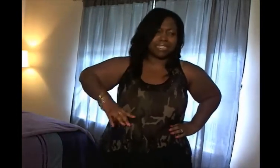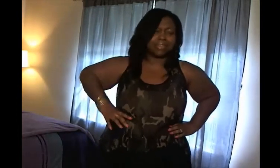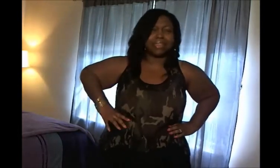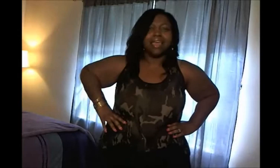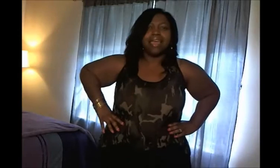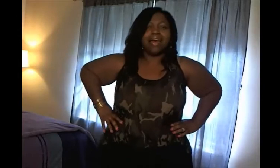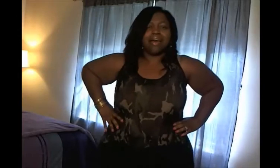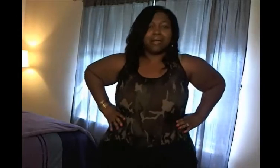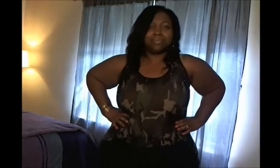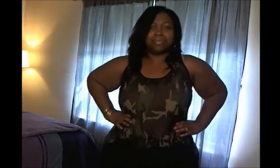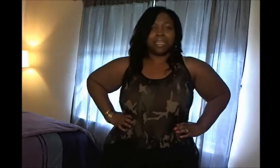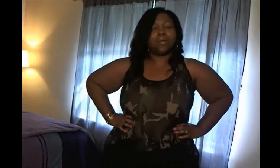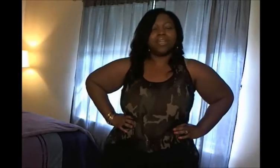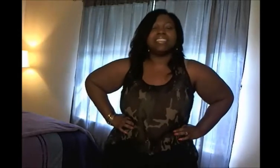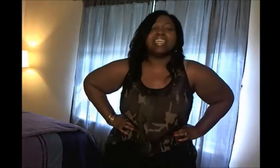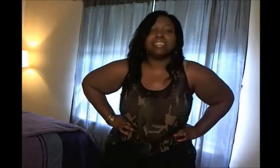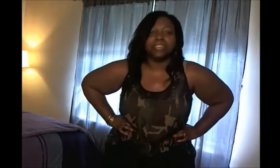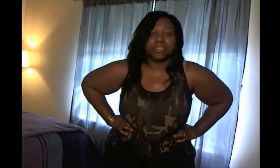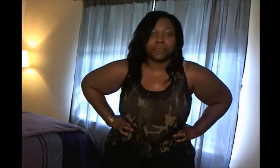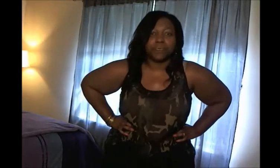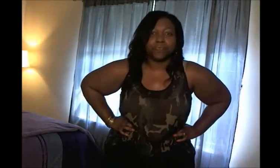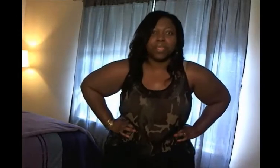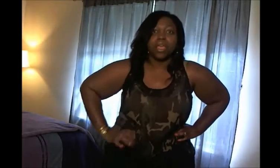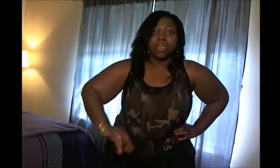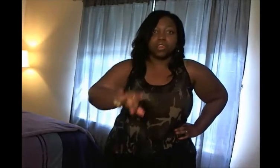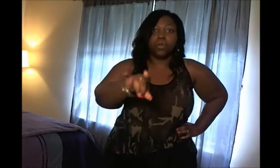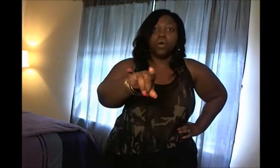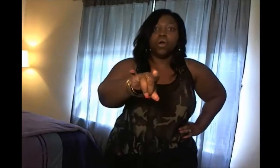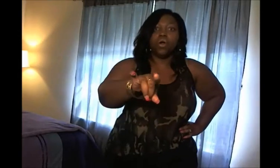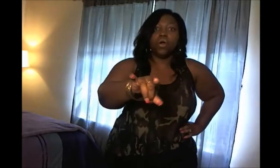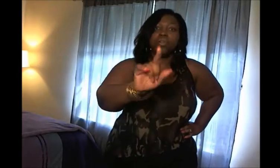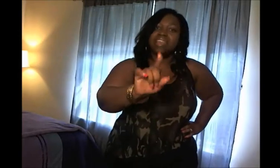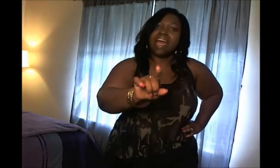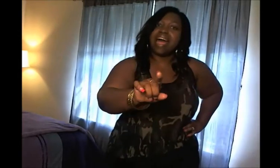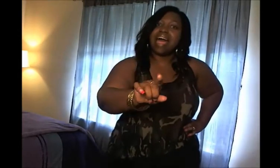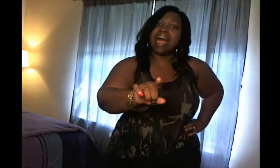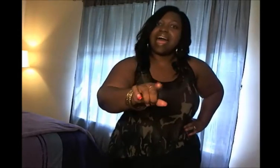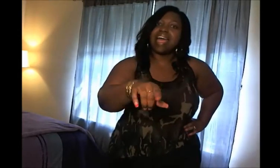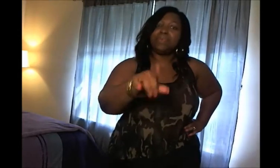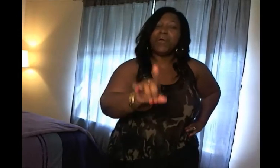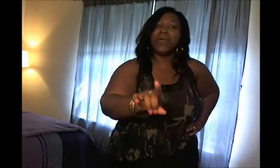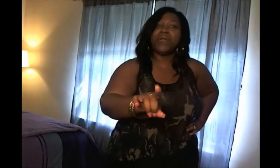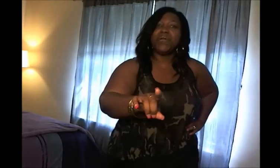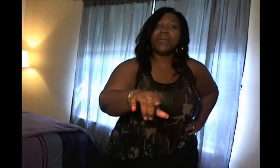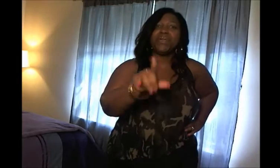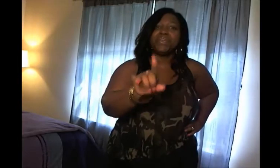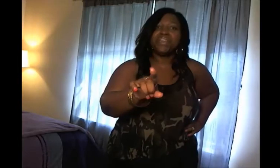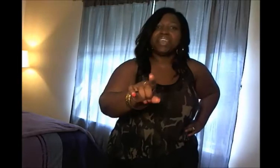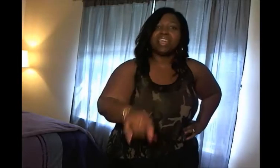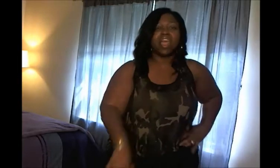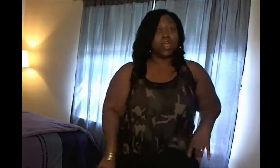skills. And I want to say this to you. You're not perfect.